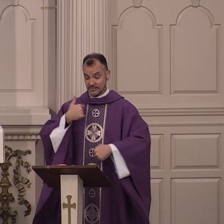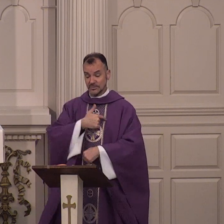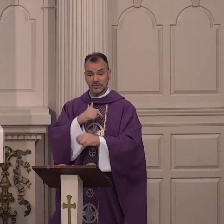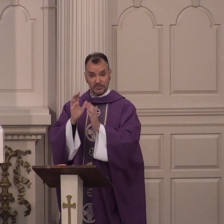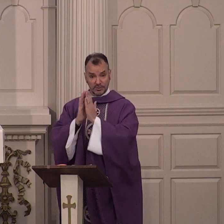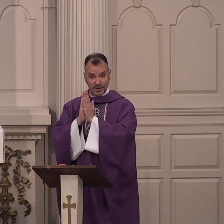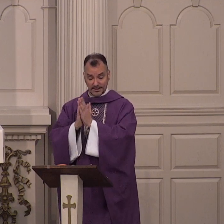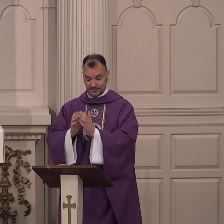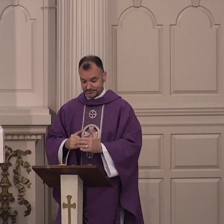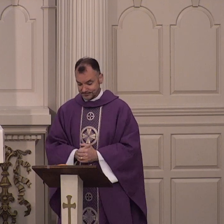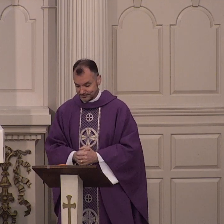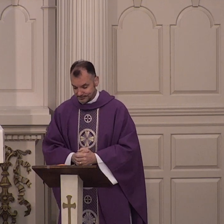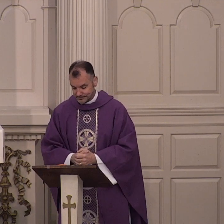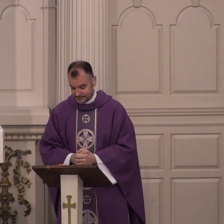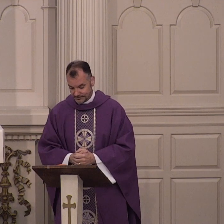Let us pray.